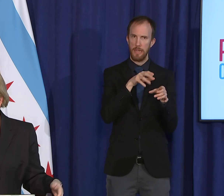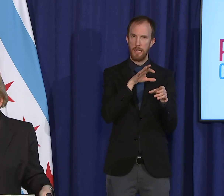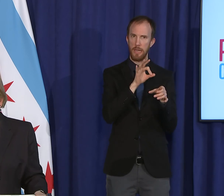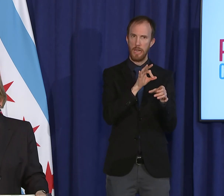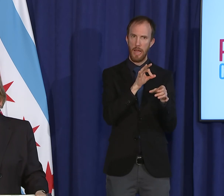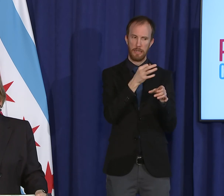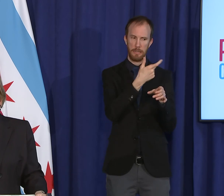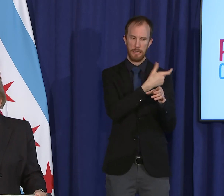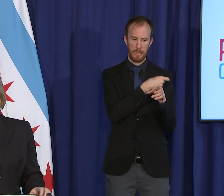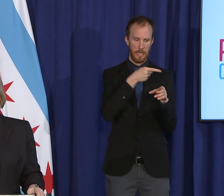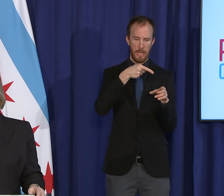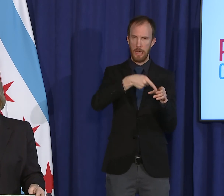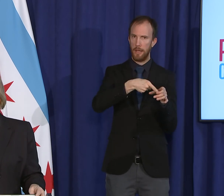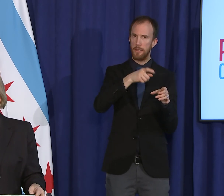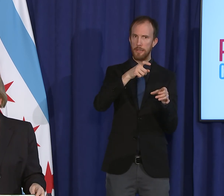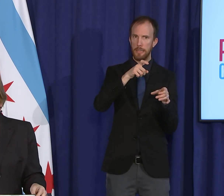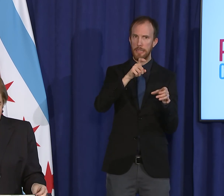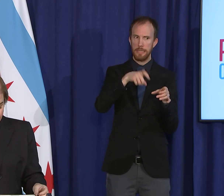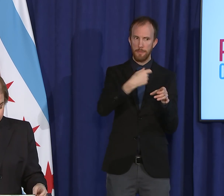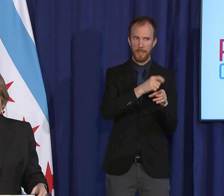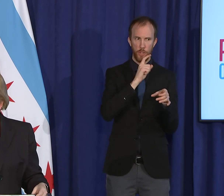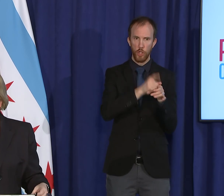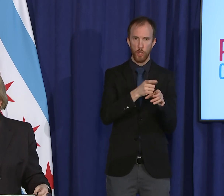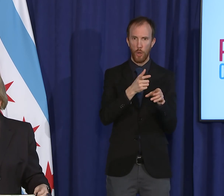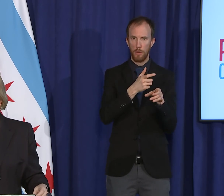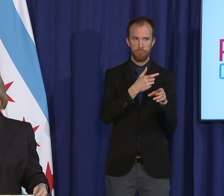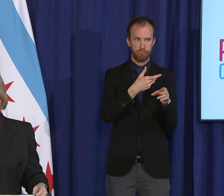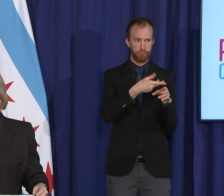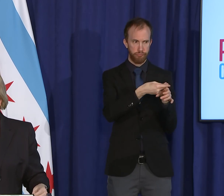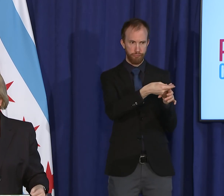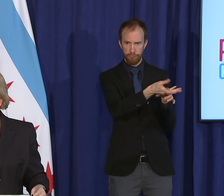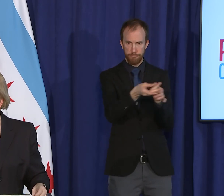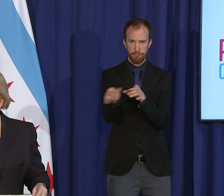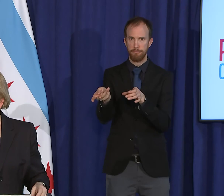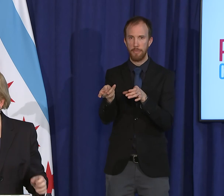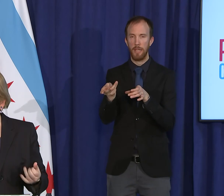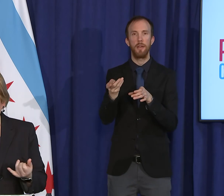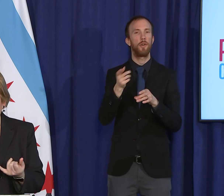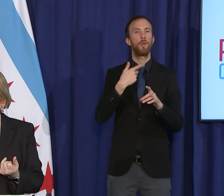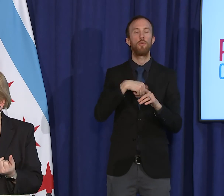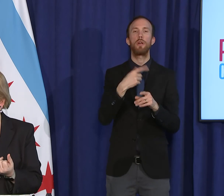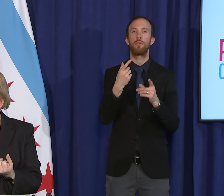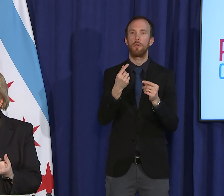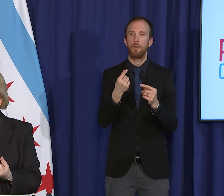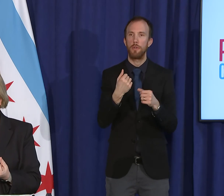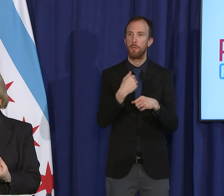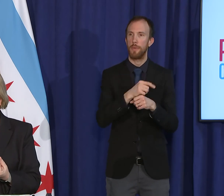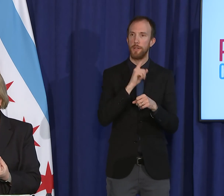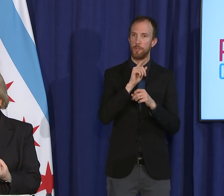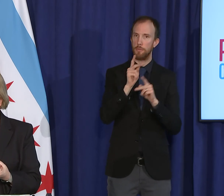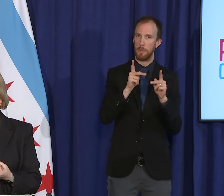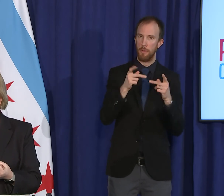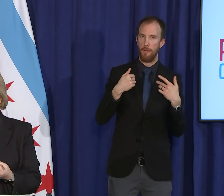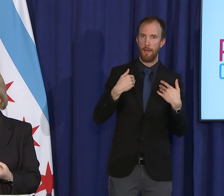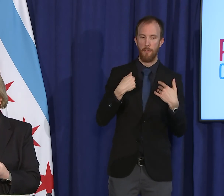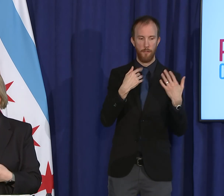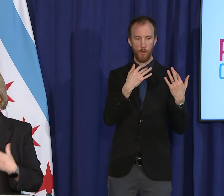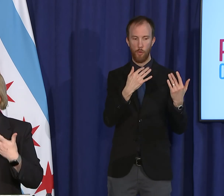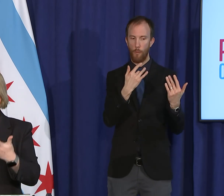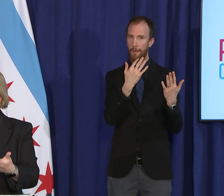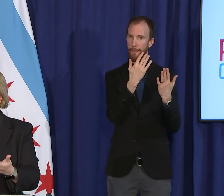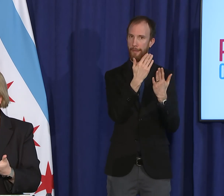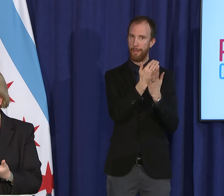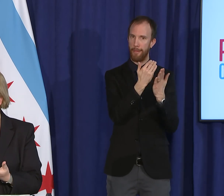going to someone. We absolutely have set best practices where we ask people to ensure that they have wait lists available.